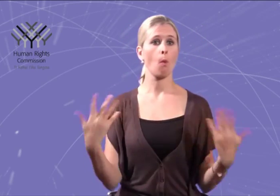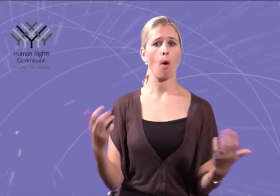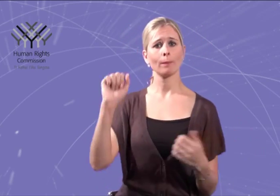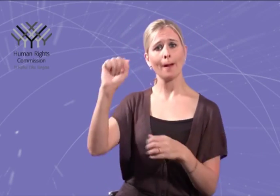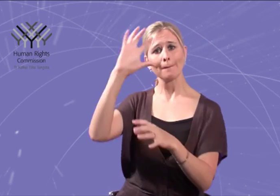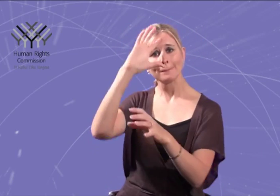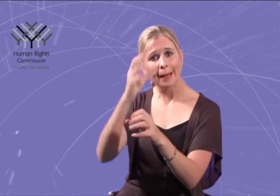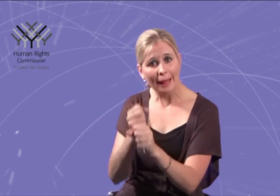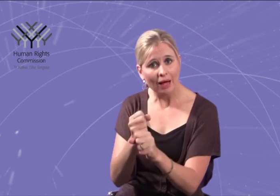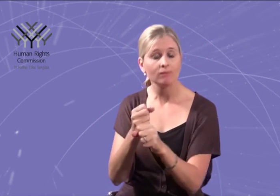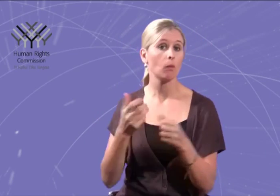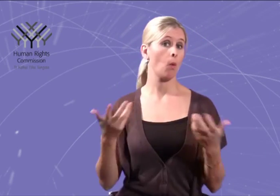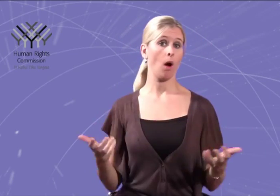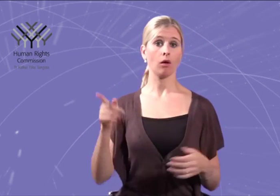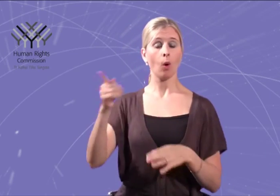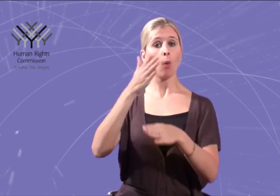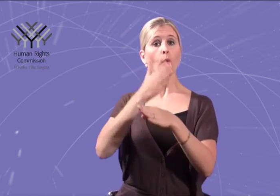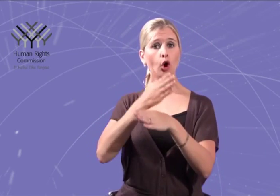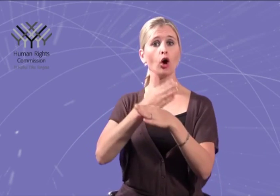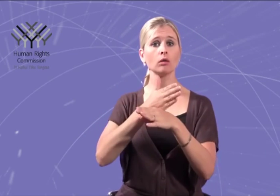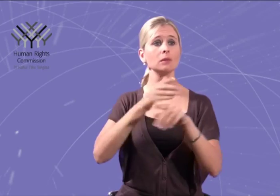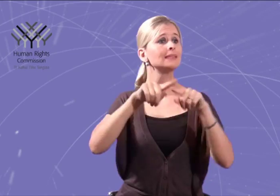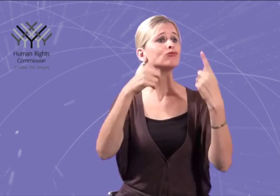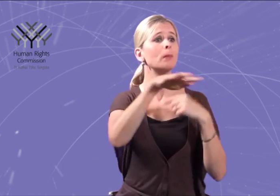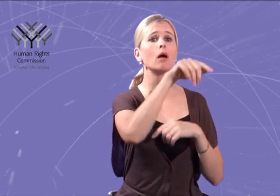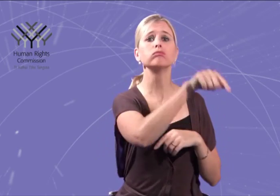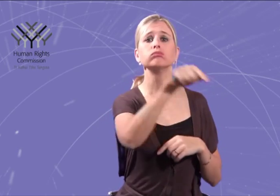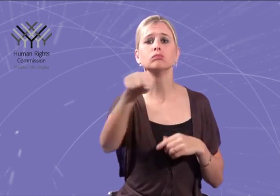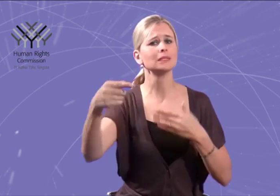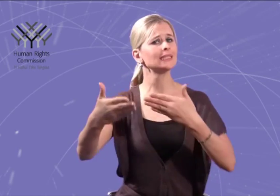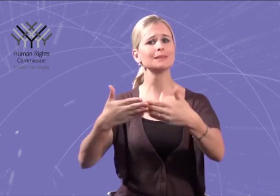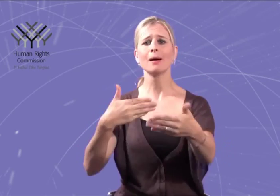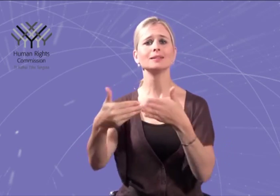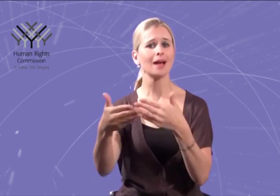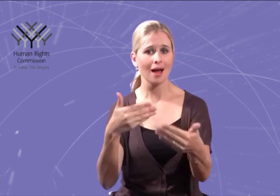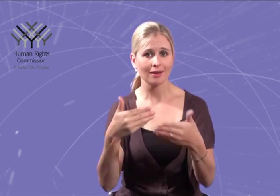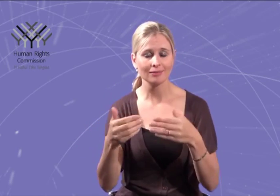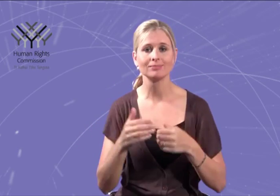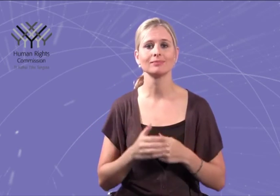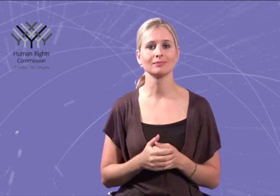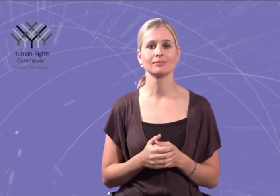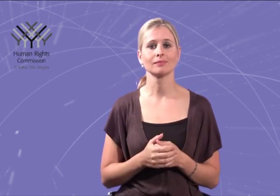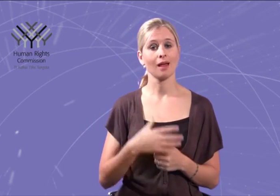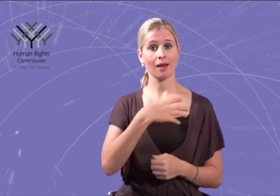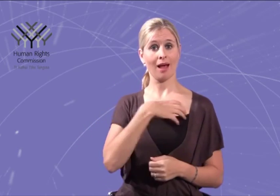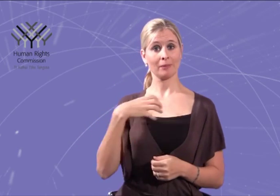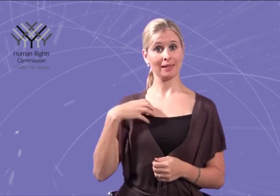regardless of sexuality, religious beliefs, or life choices.